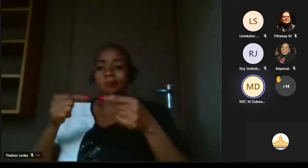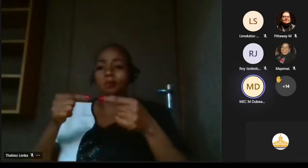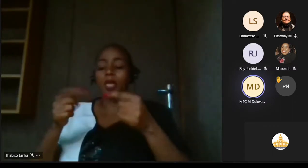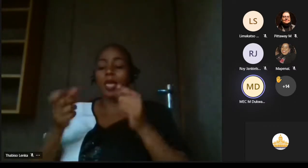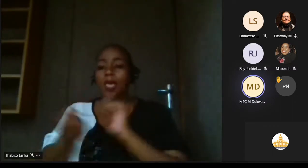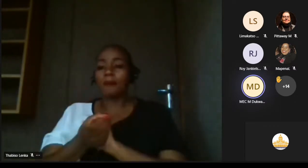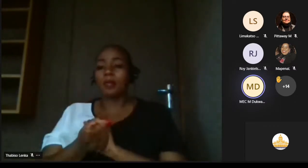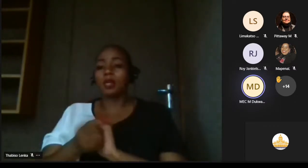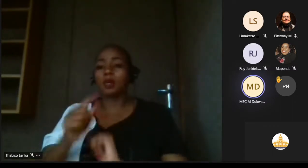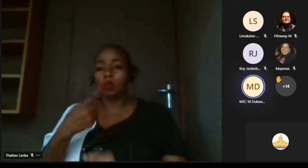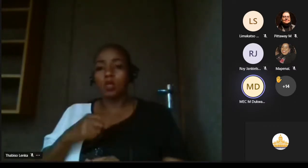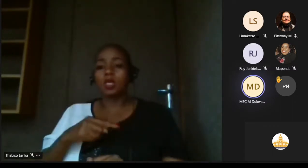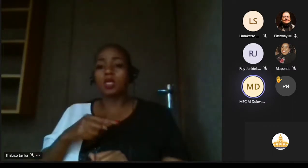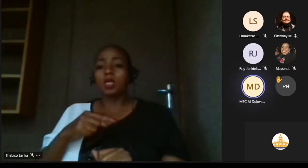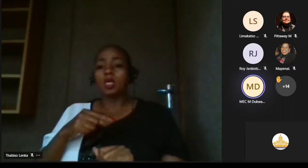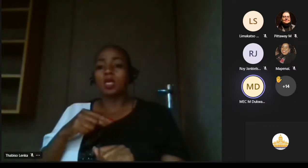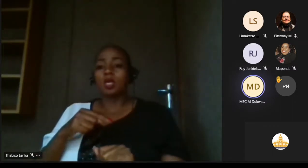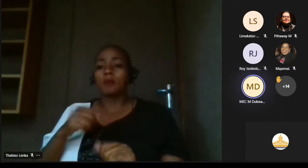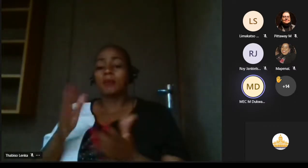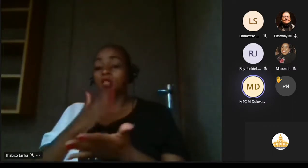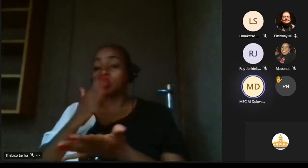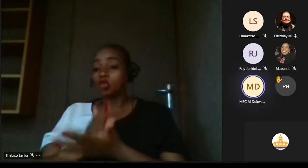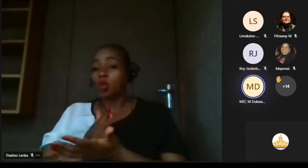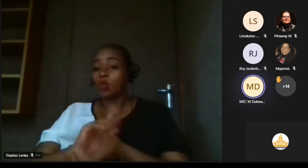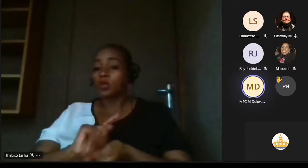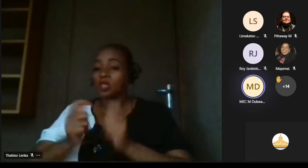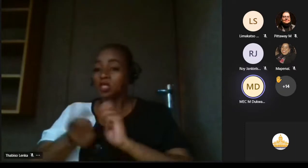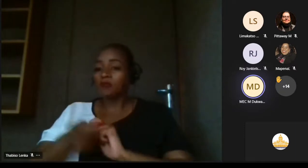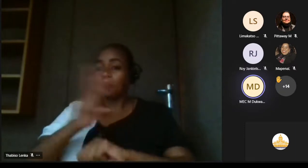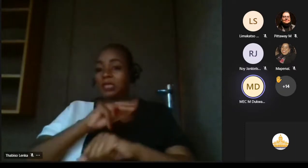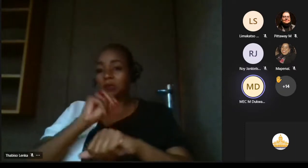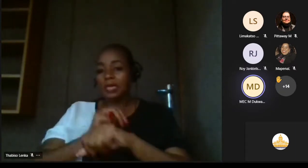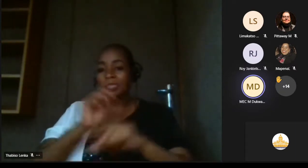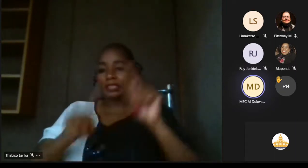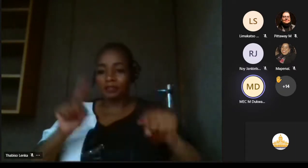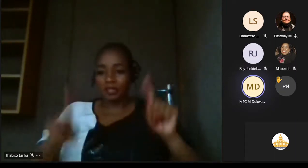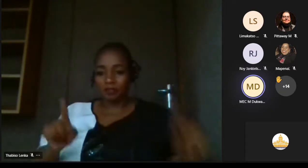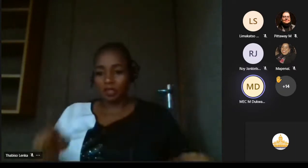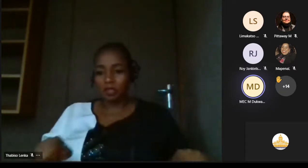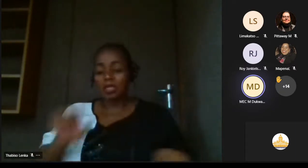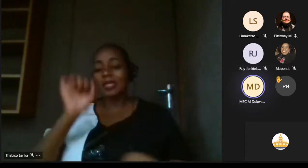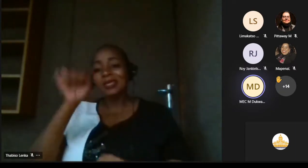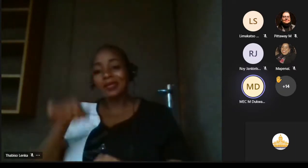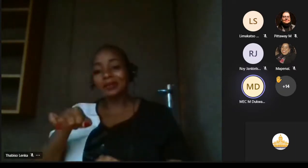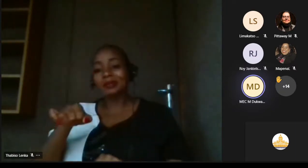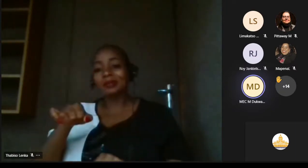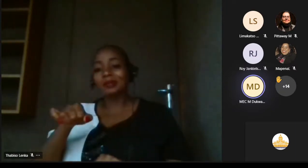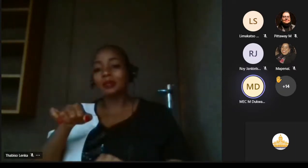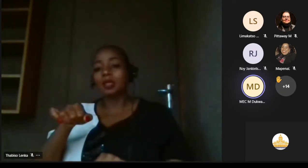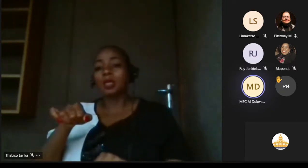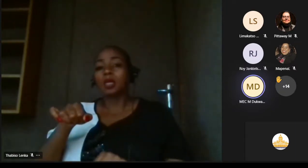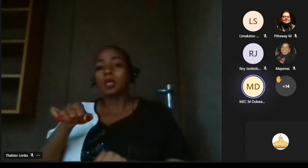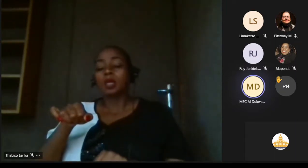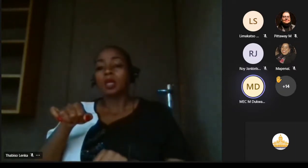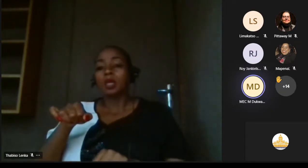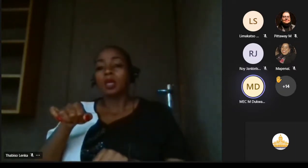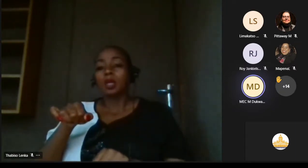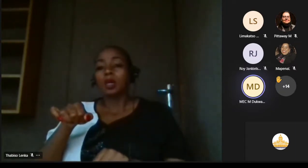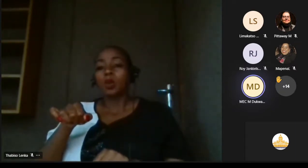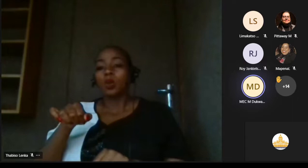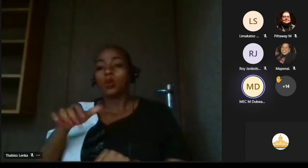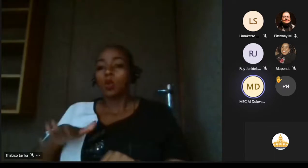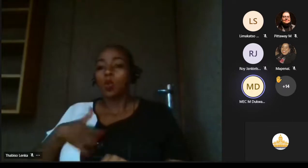the process of rebuilding and transforming our municipalities. Of course, we have no intention to dignify such frivolous